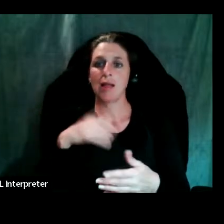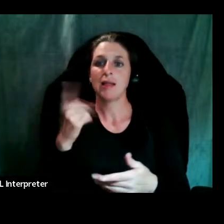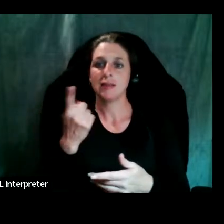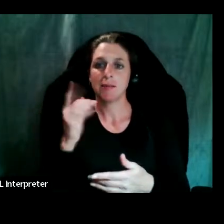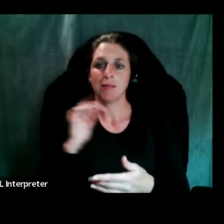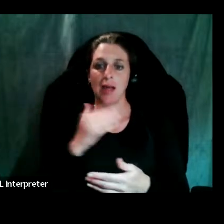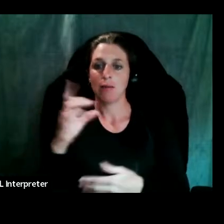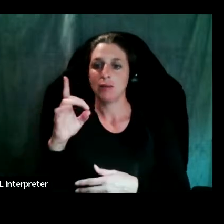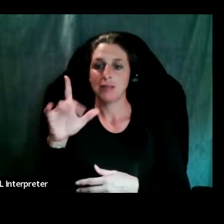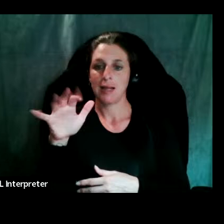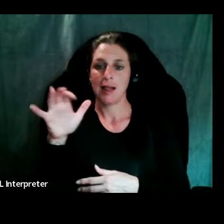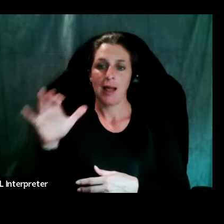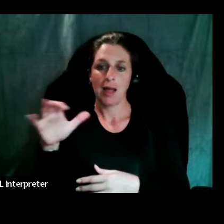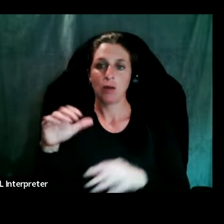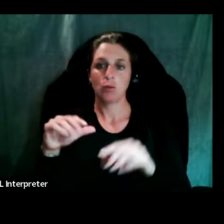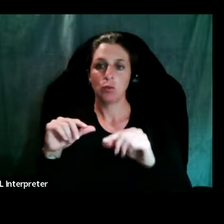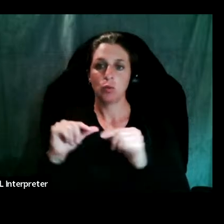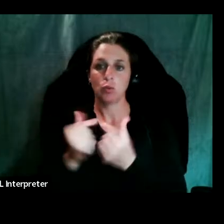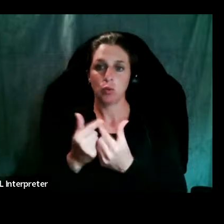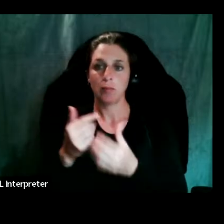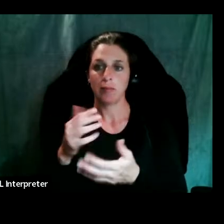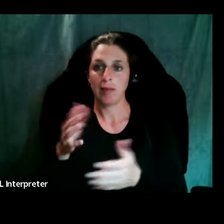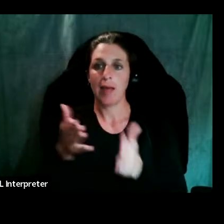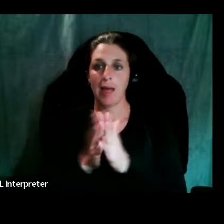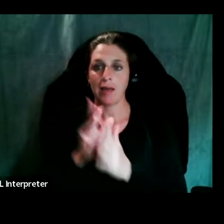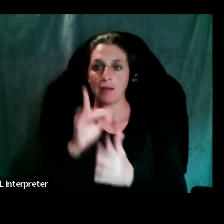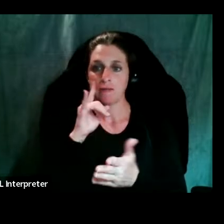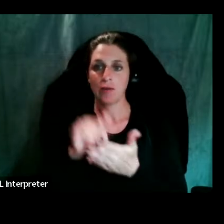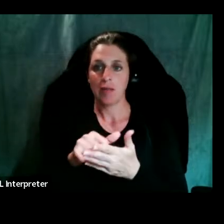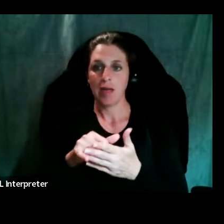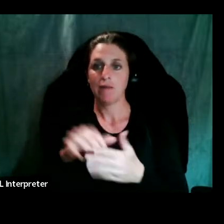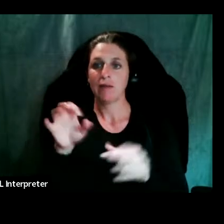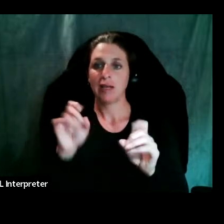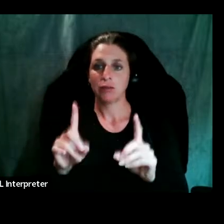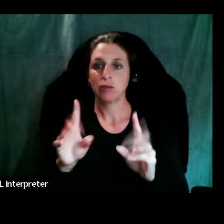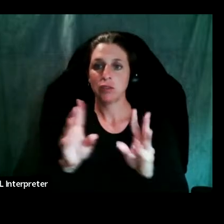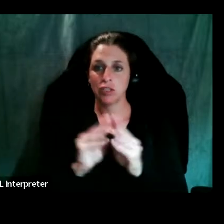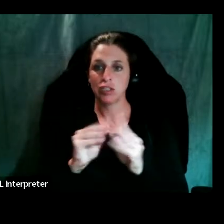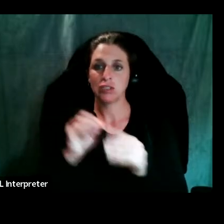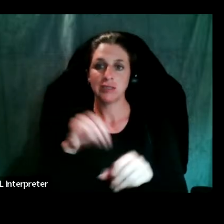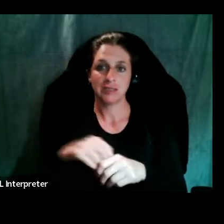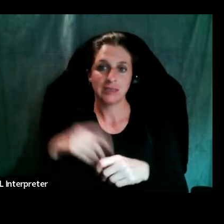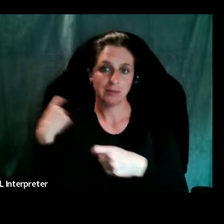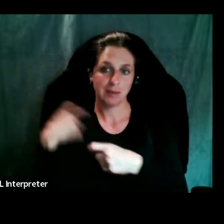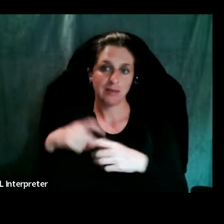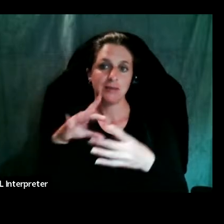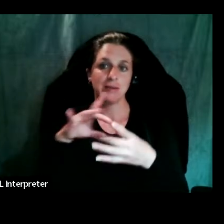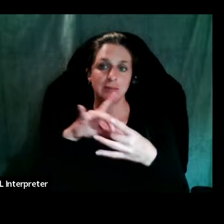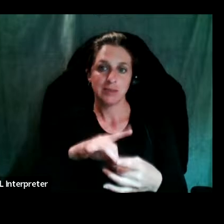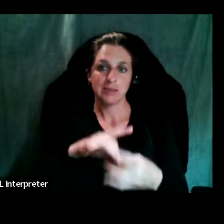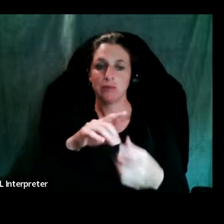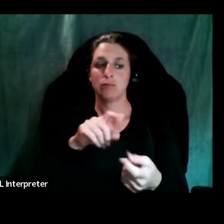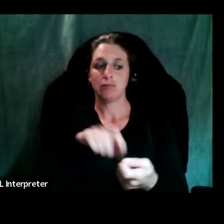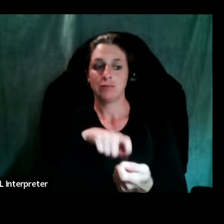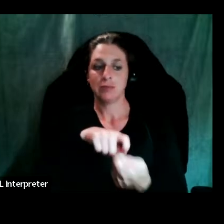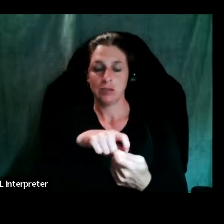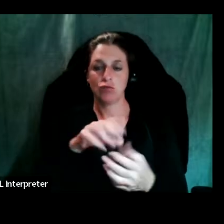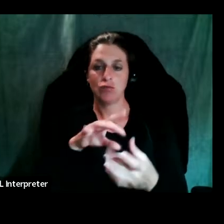asked for. Were education sessions in Spanish specifically related to substance abuse.